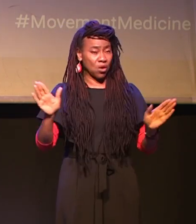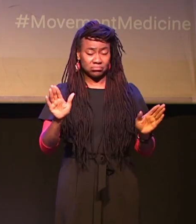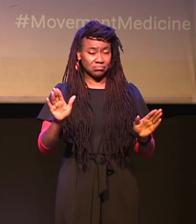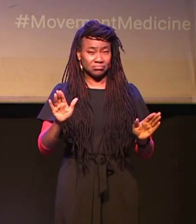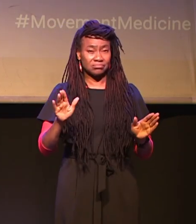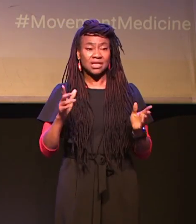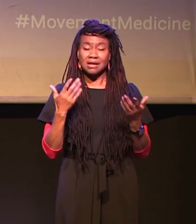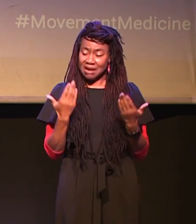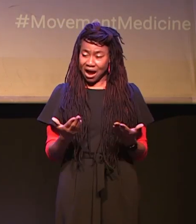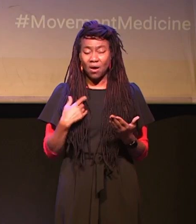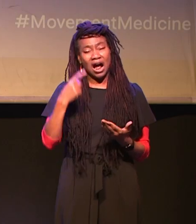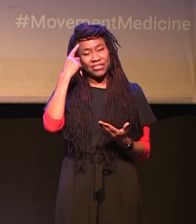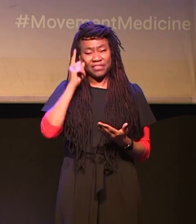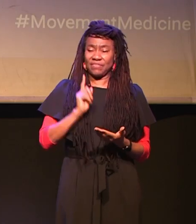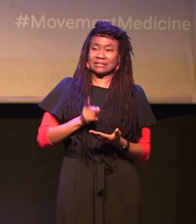So.